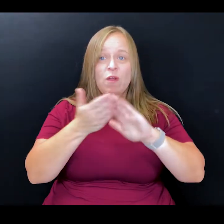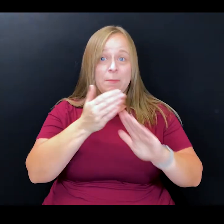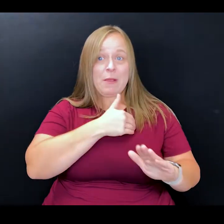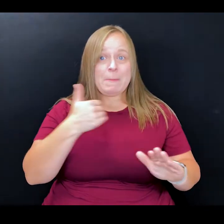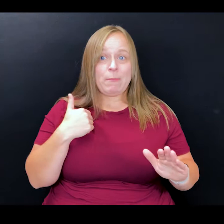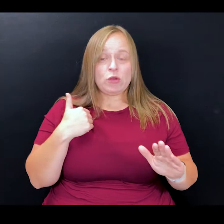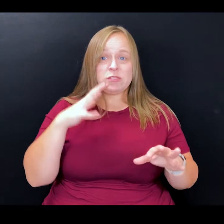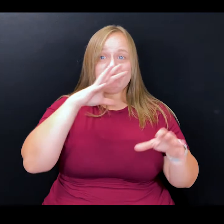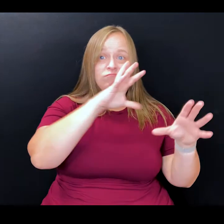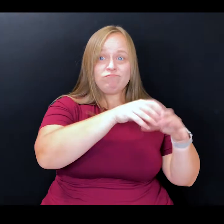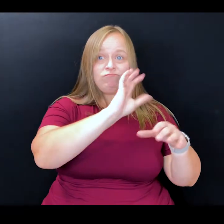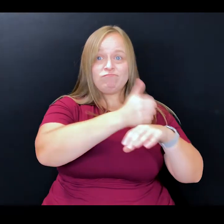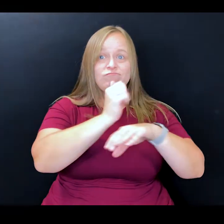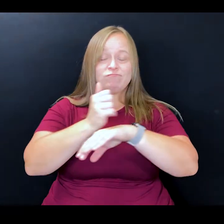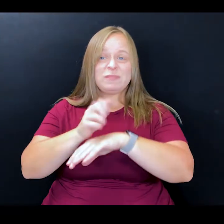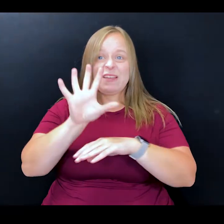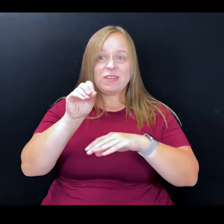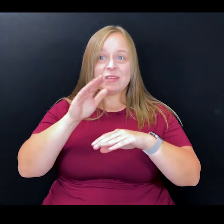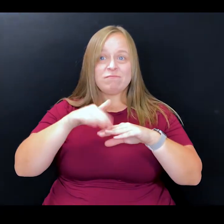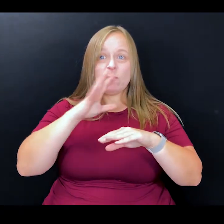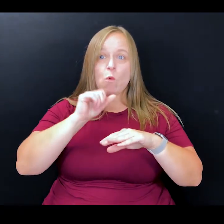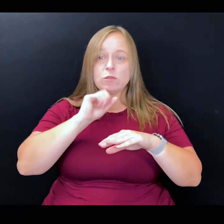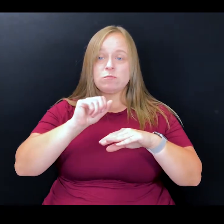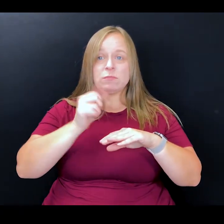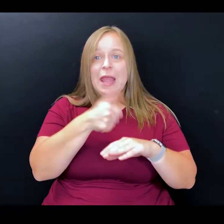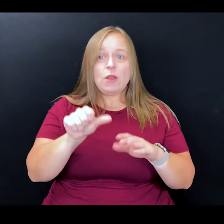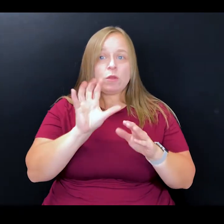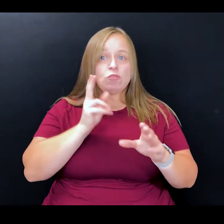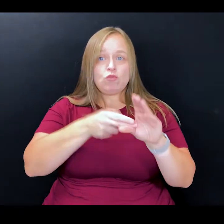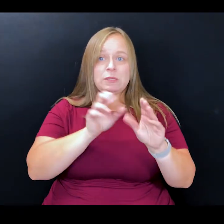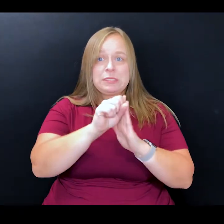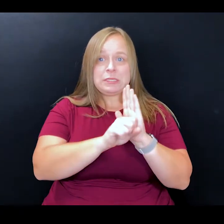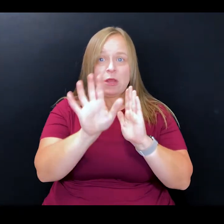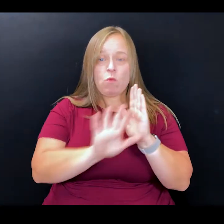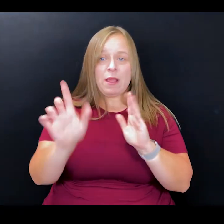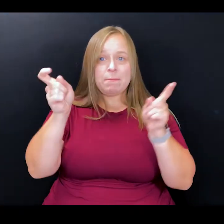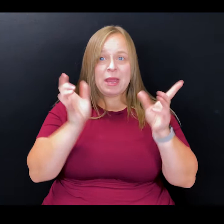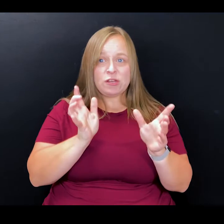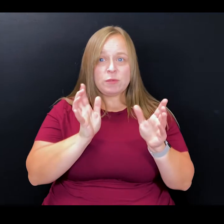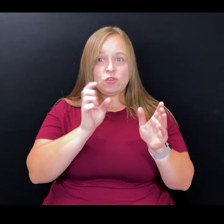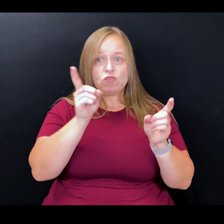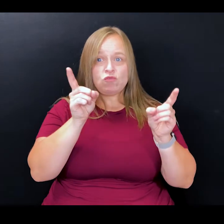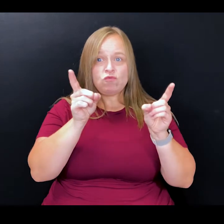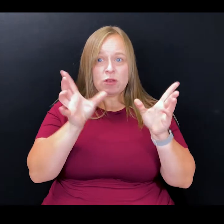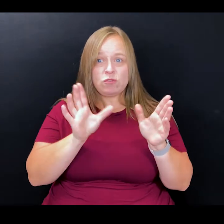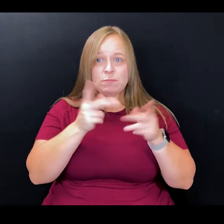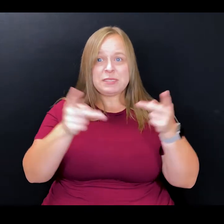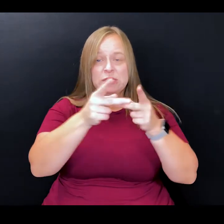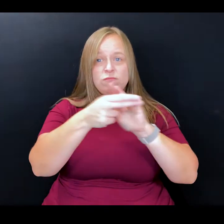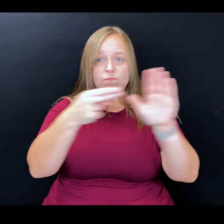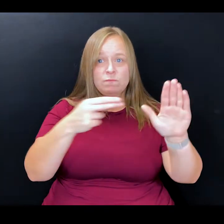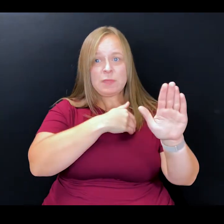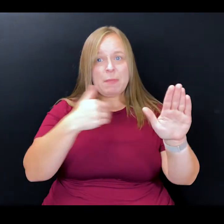by consumers, that are, 50 and older. Anybody could be a member of statewide, but to be in those management and director